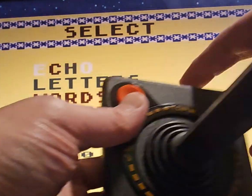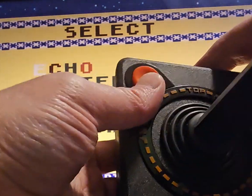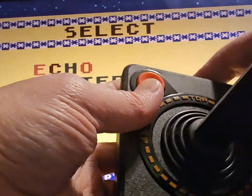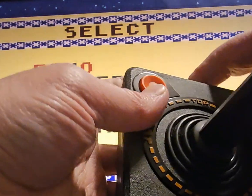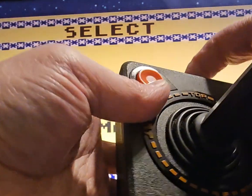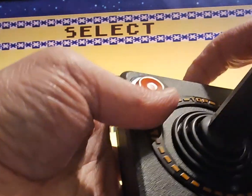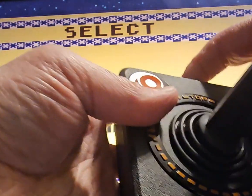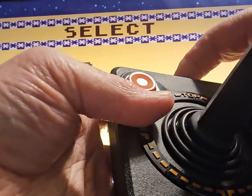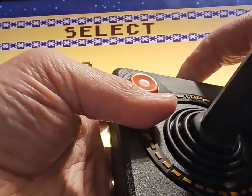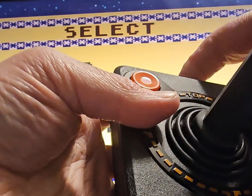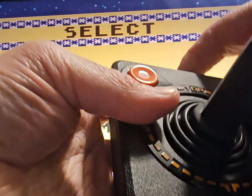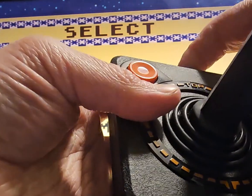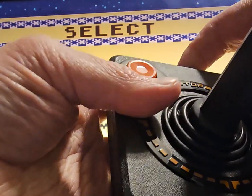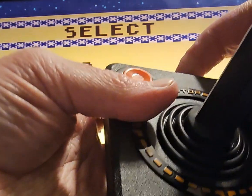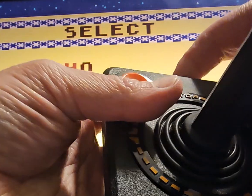So you put these two buttons up here.